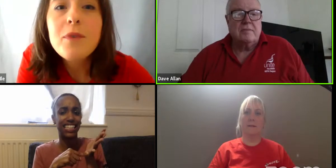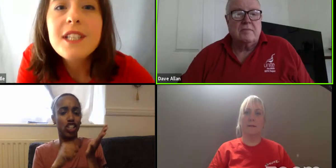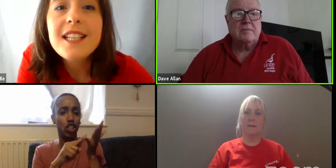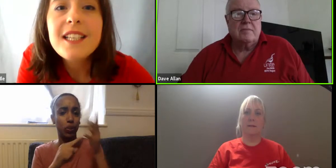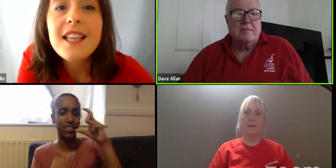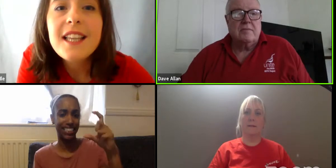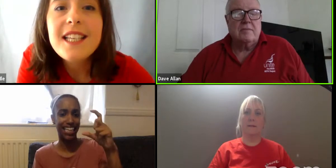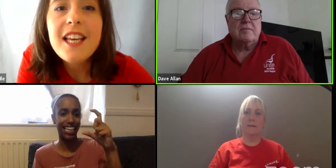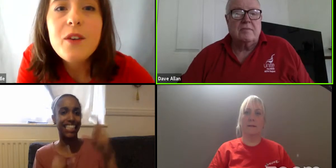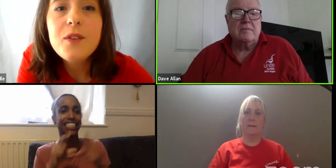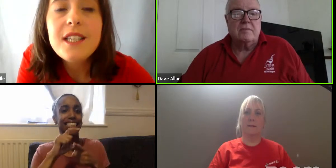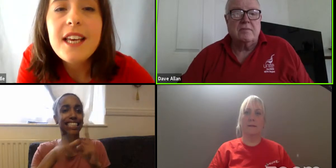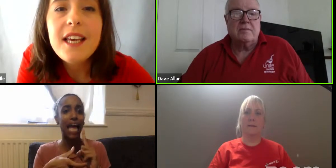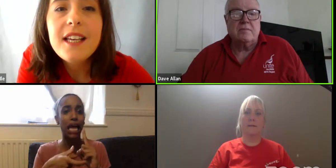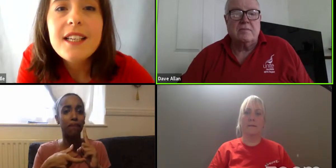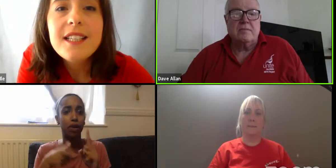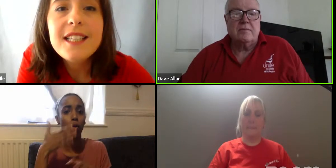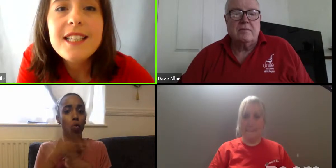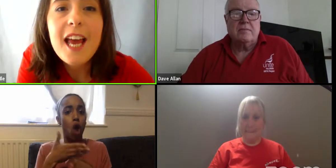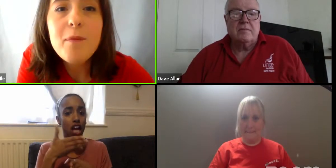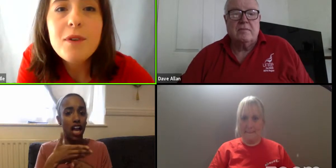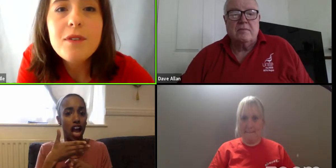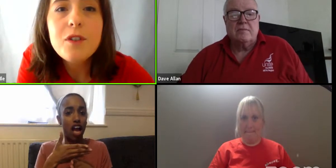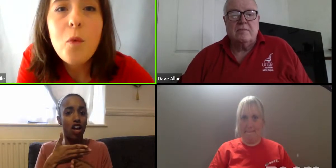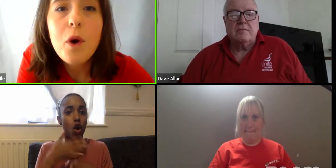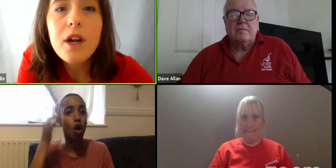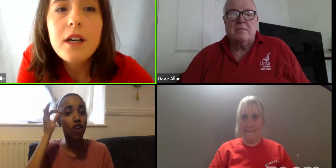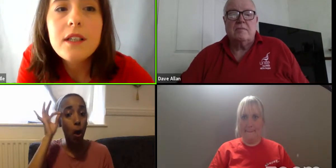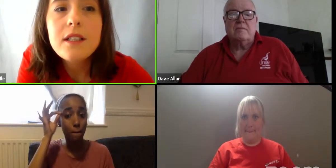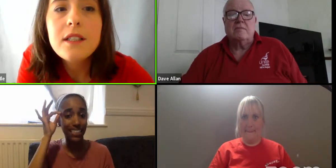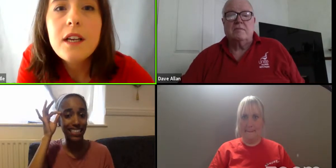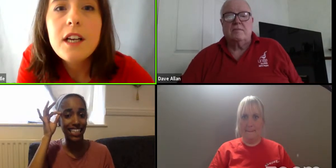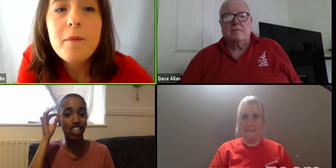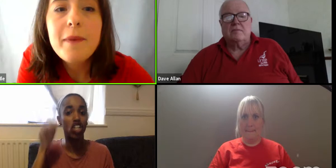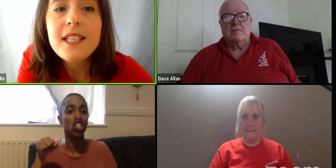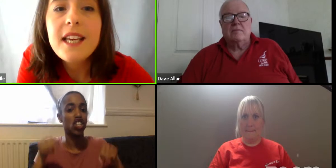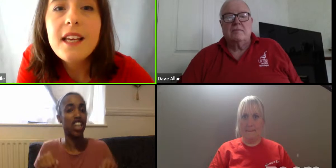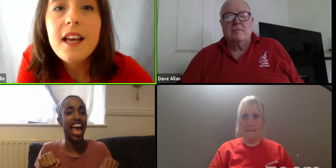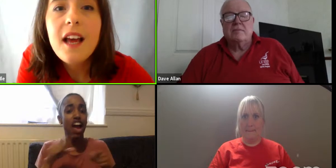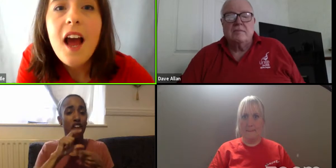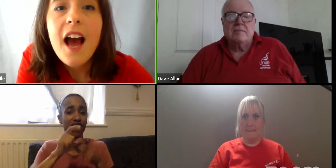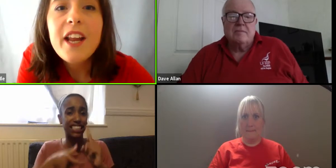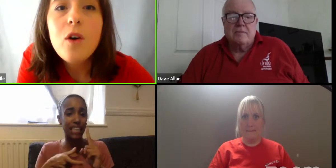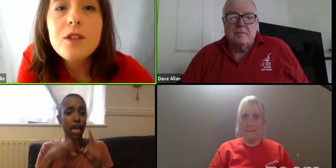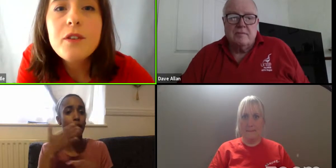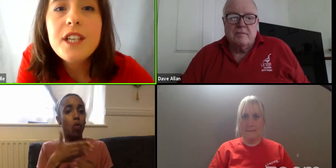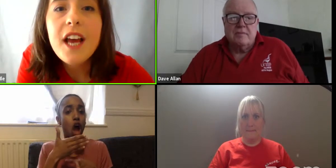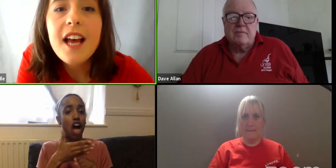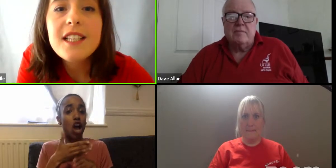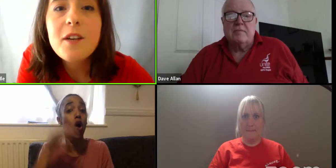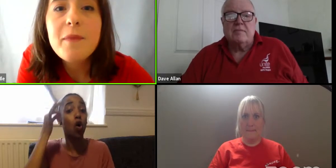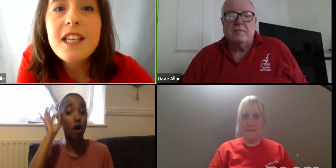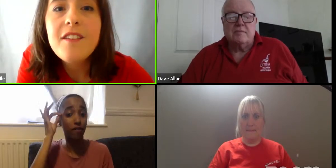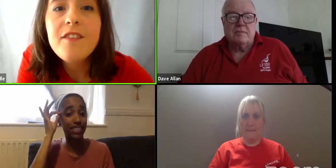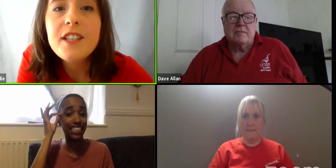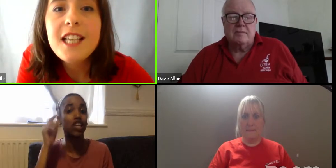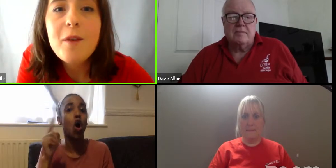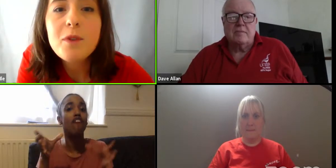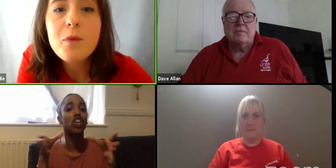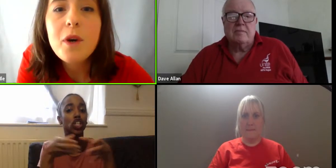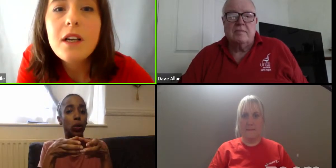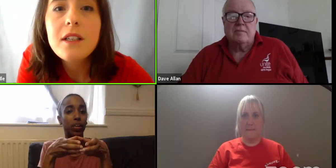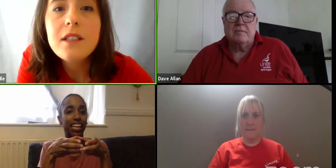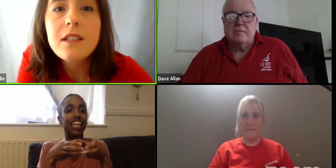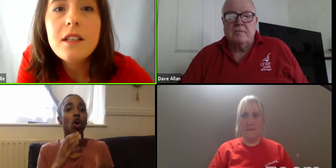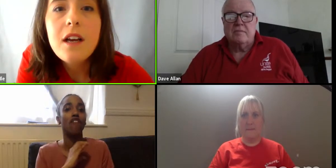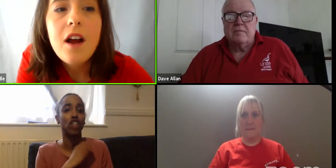is representing the TUC Disabled Workers Committee, and he also chairs the Committee for